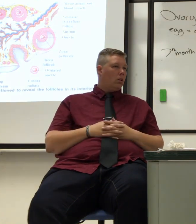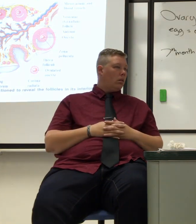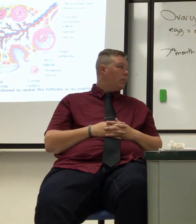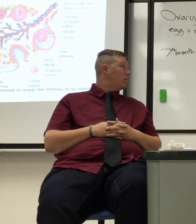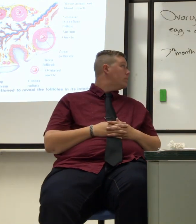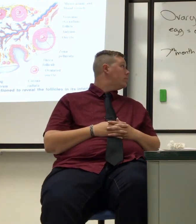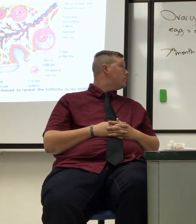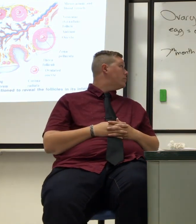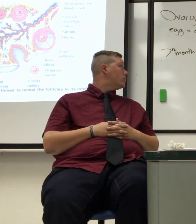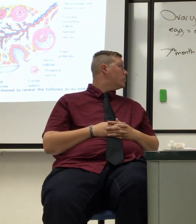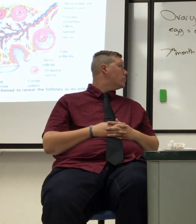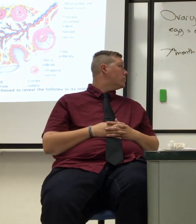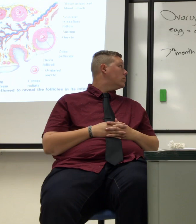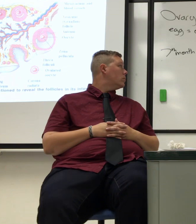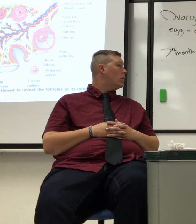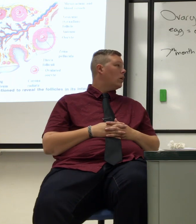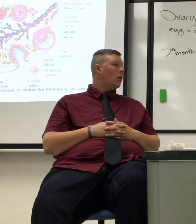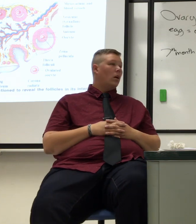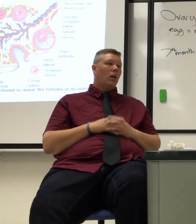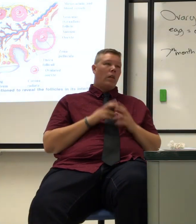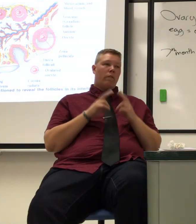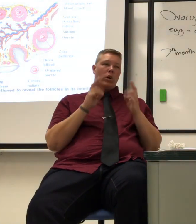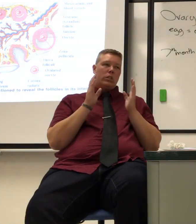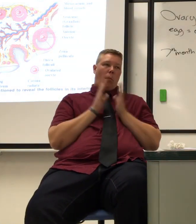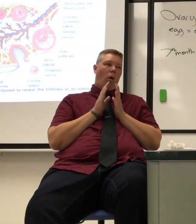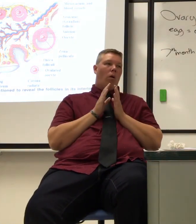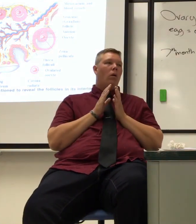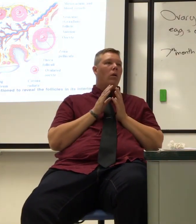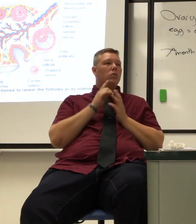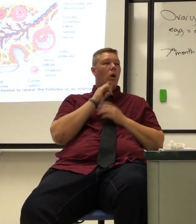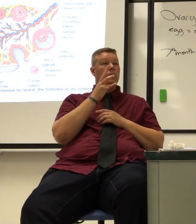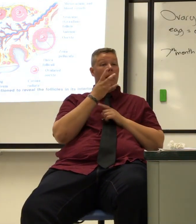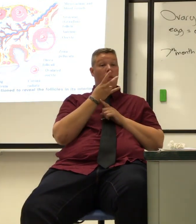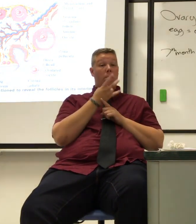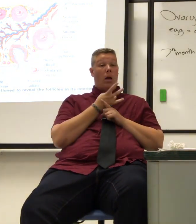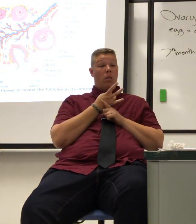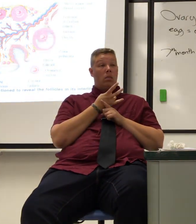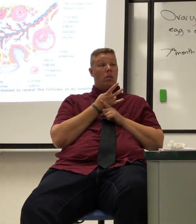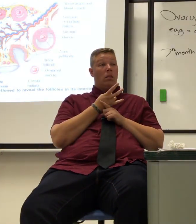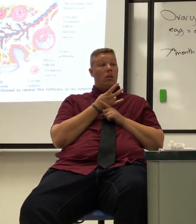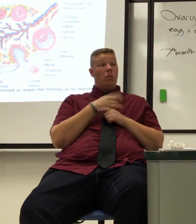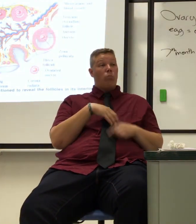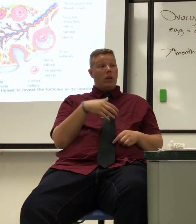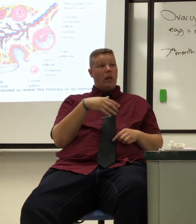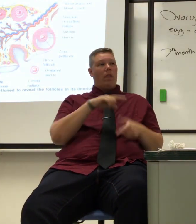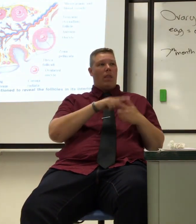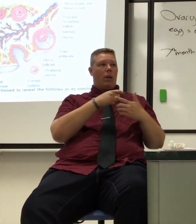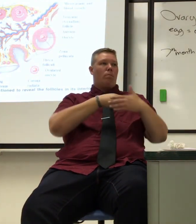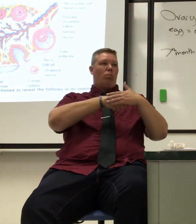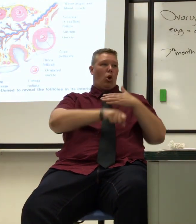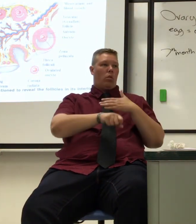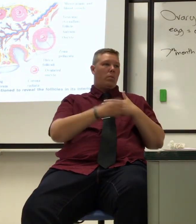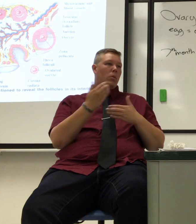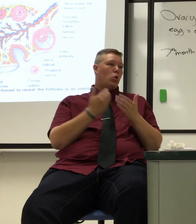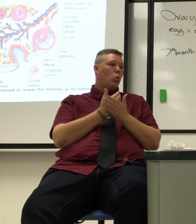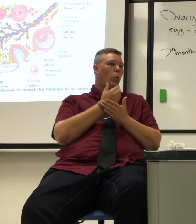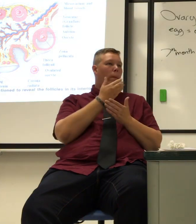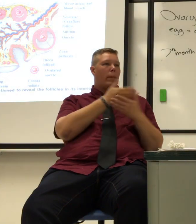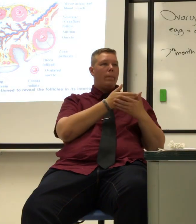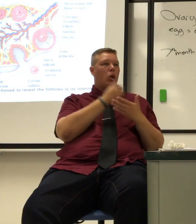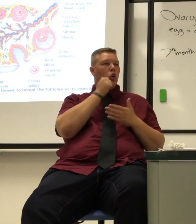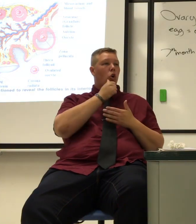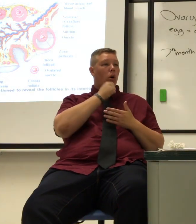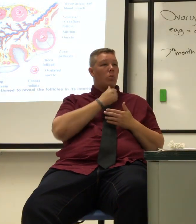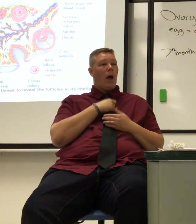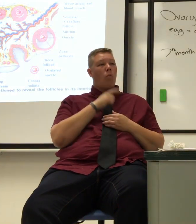follicle. They're very small. So let's go from 7th month pregnancy to birth. Newborn baby girl. You're going to have about 1